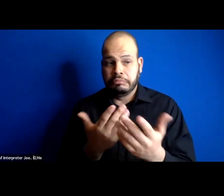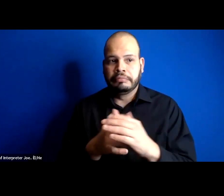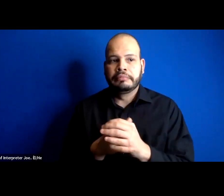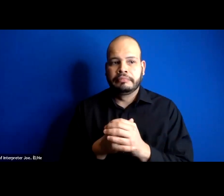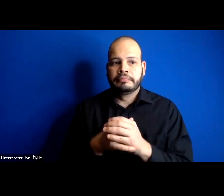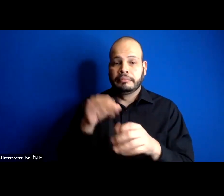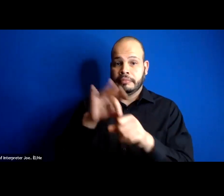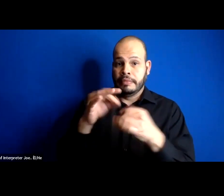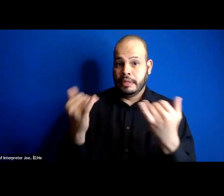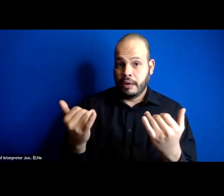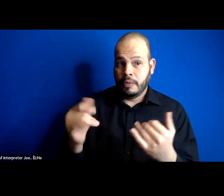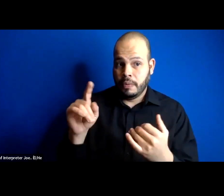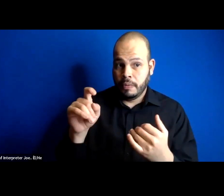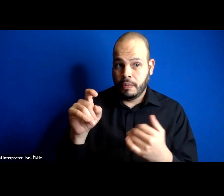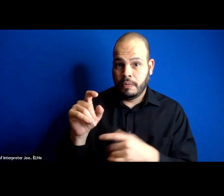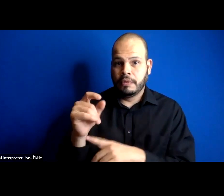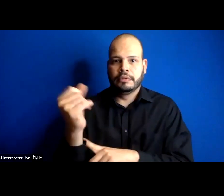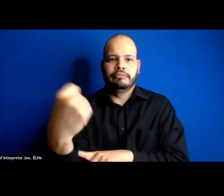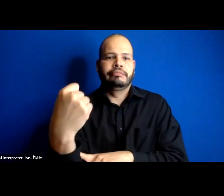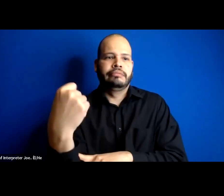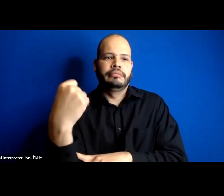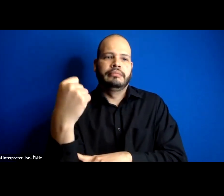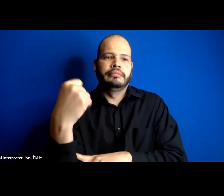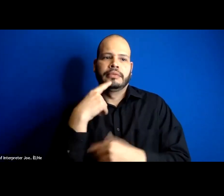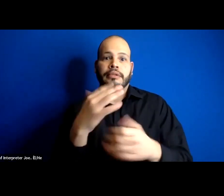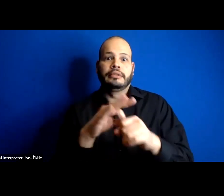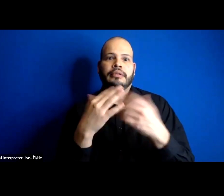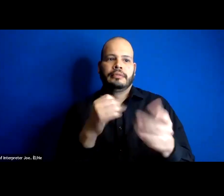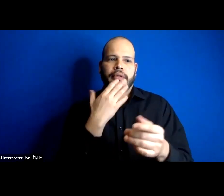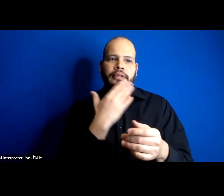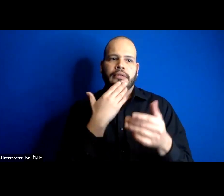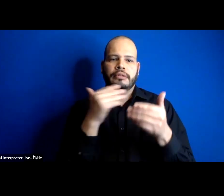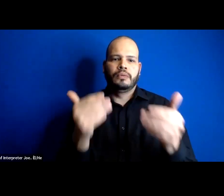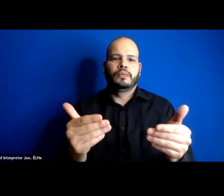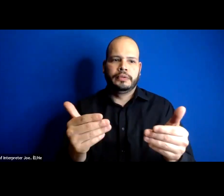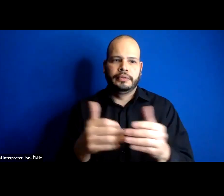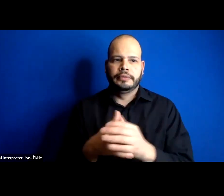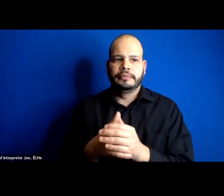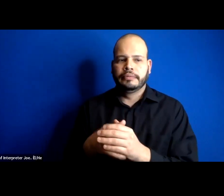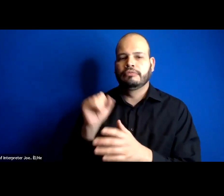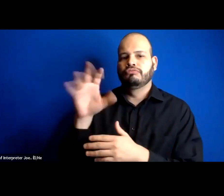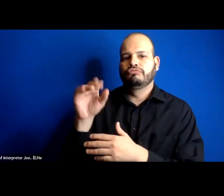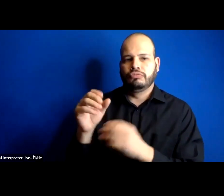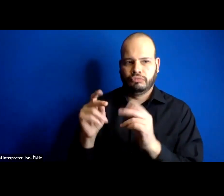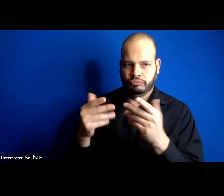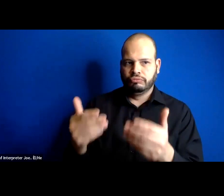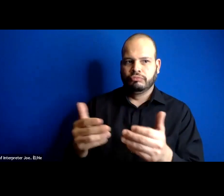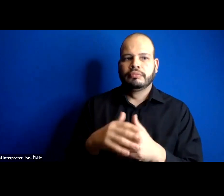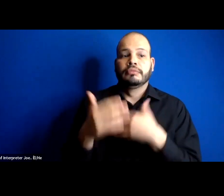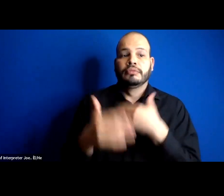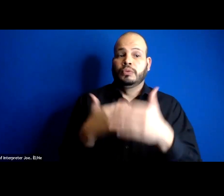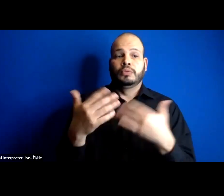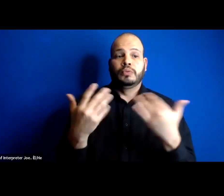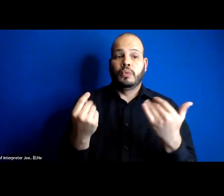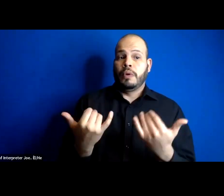think that would be helpful. Thank you. Yes, if we could have those. Okay, so the dates are May 7th, Saturday,